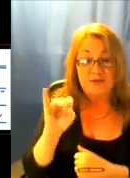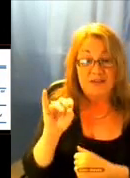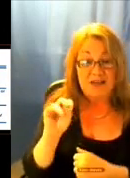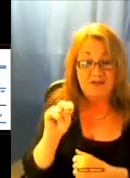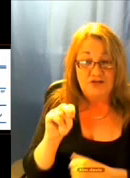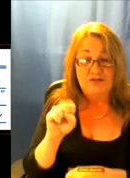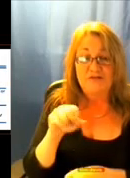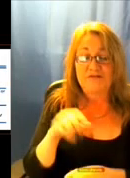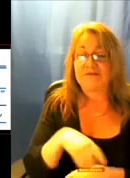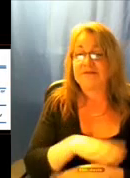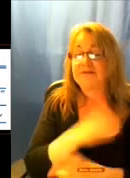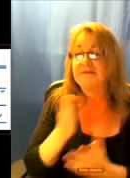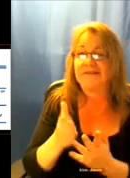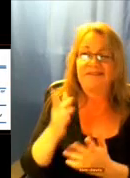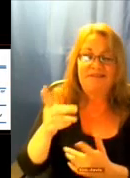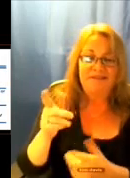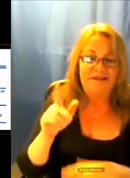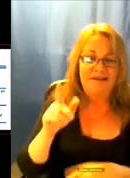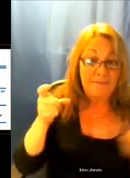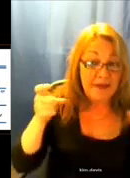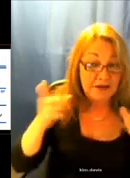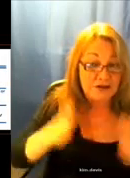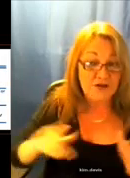or homeowner association